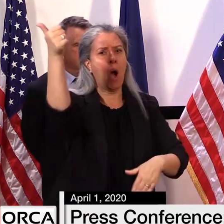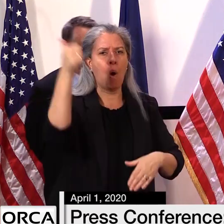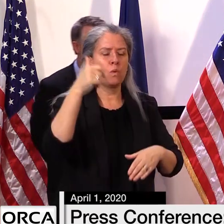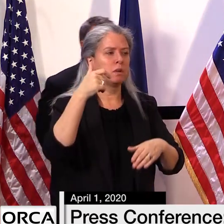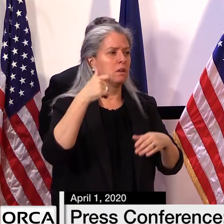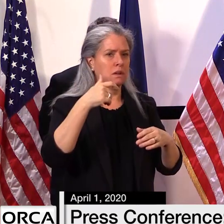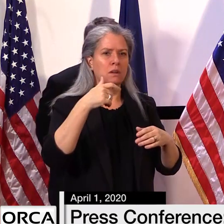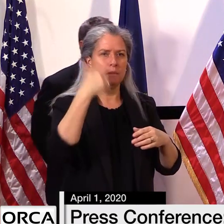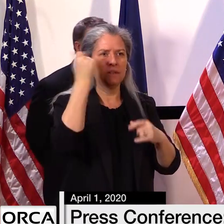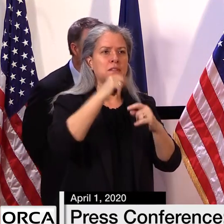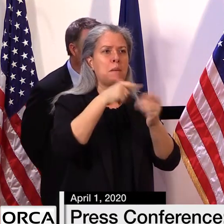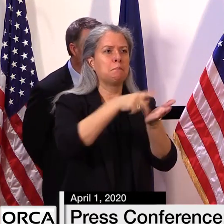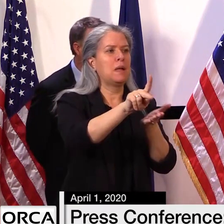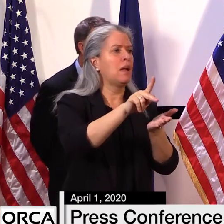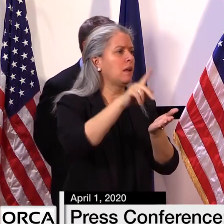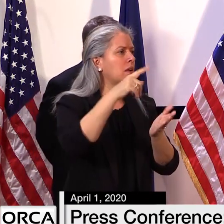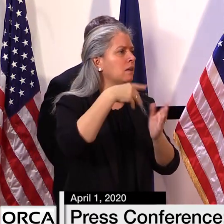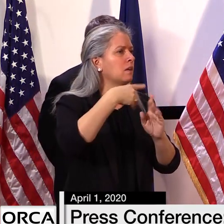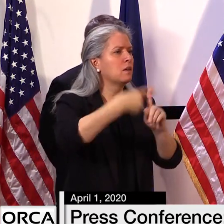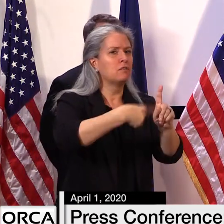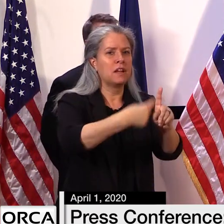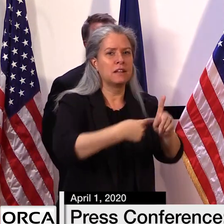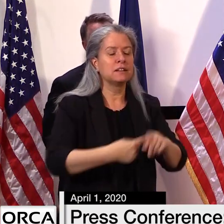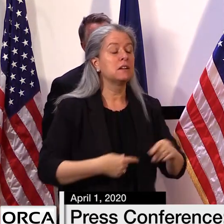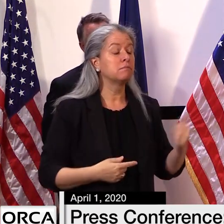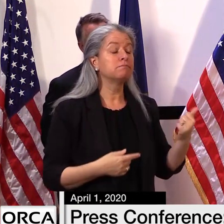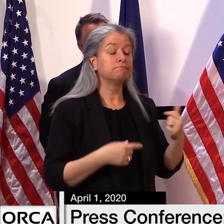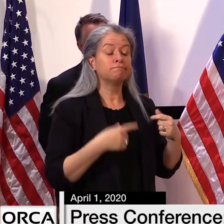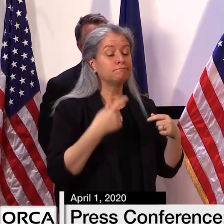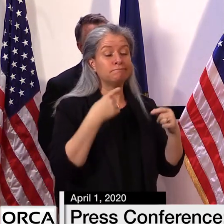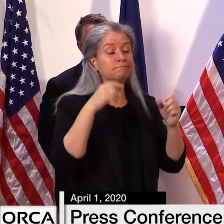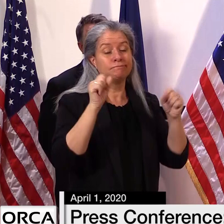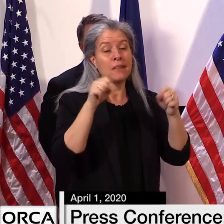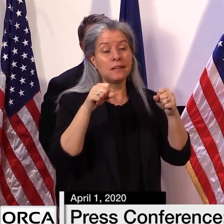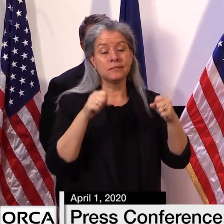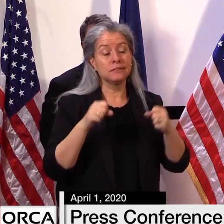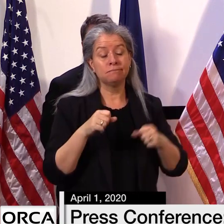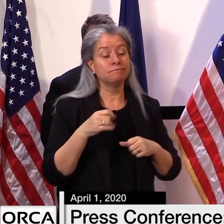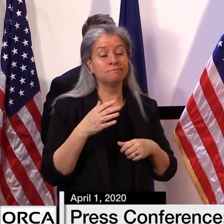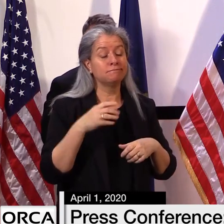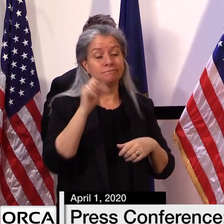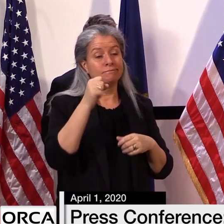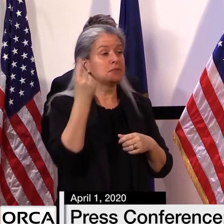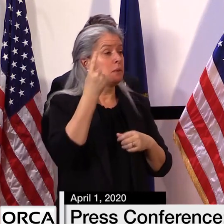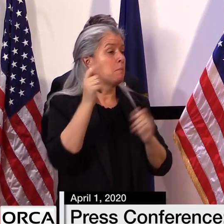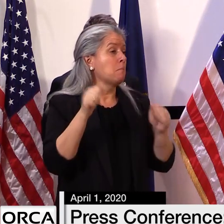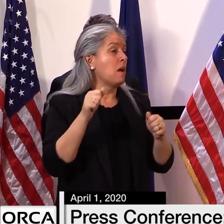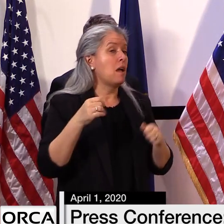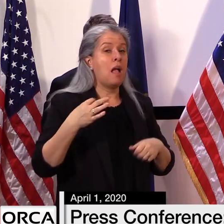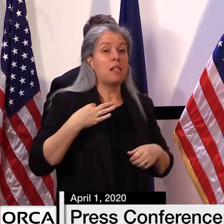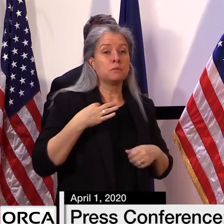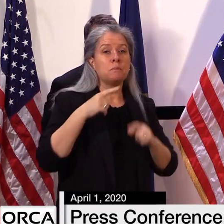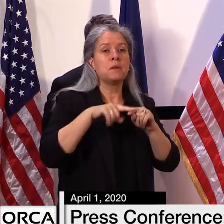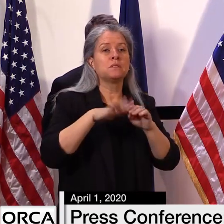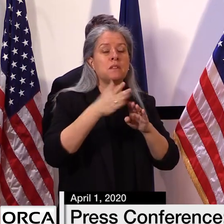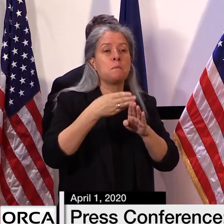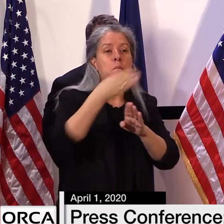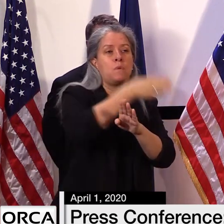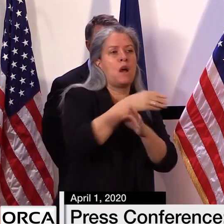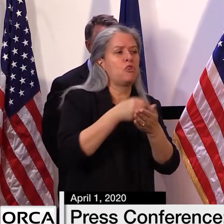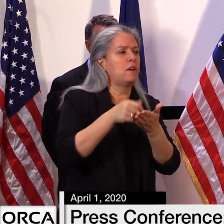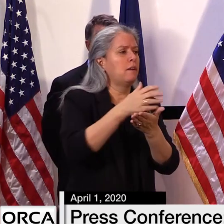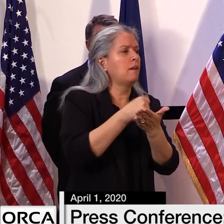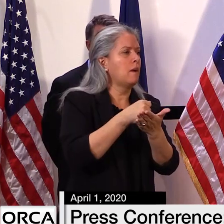It is possible just for people to understand that someone may be eligible based on their prior income